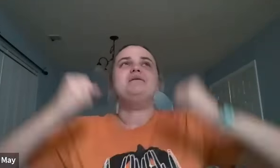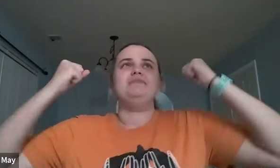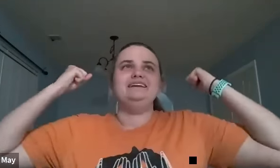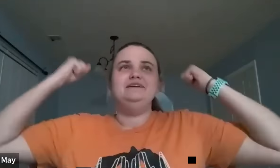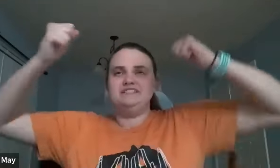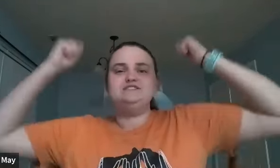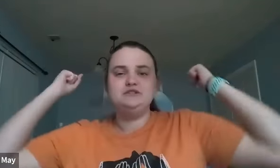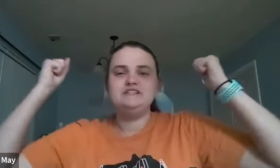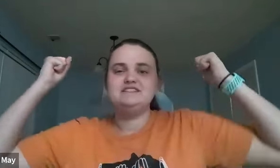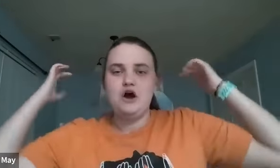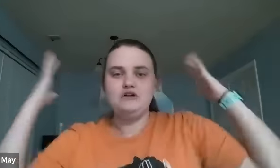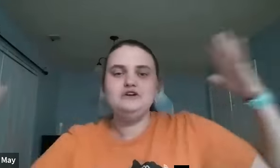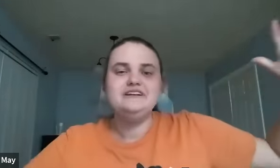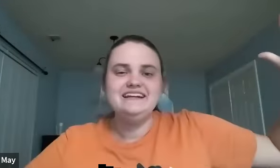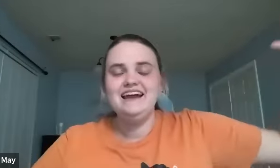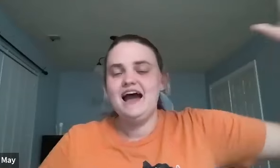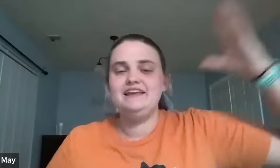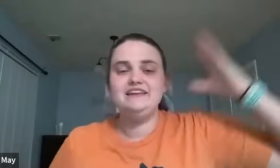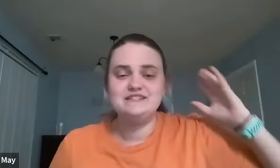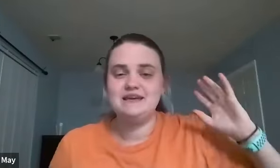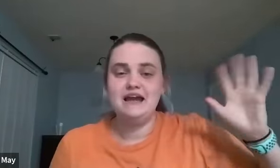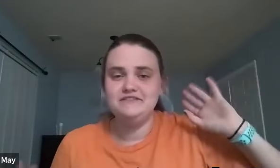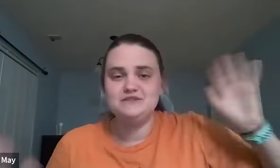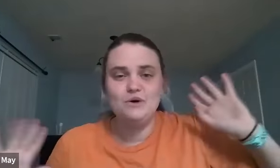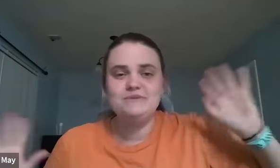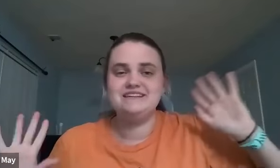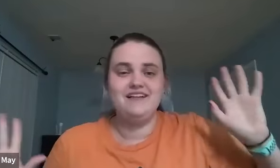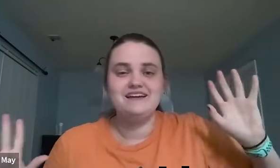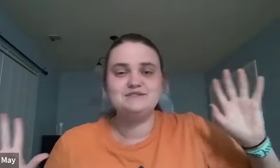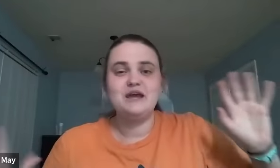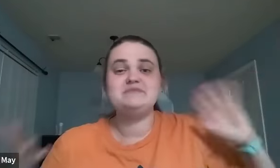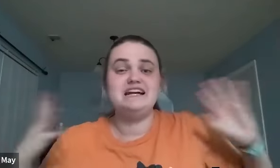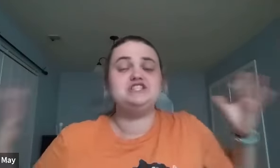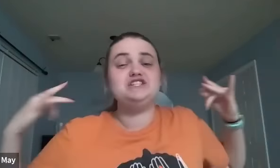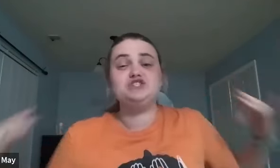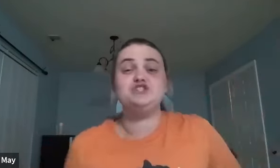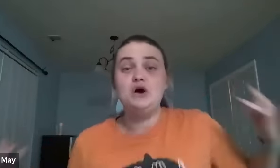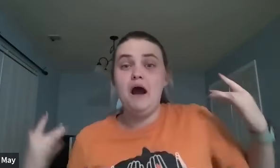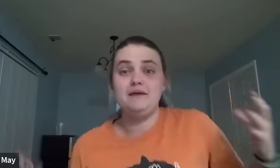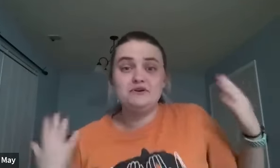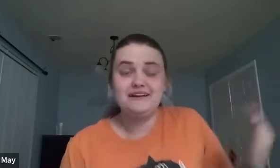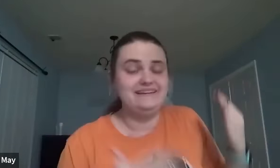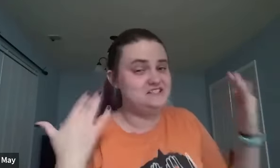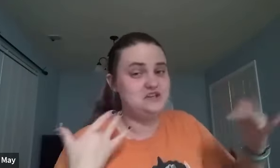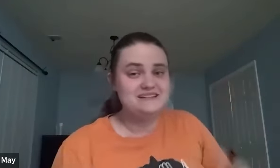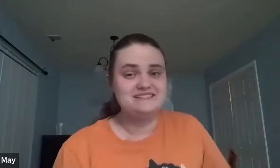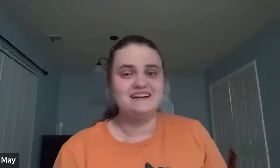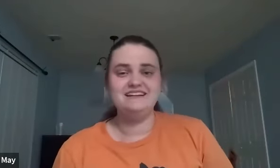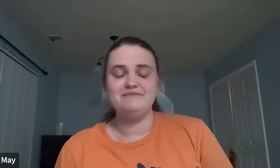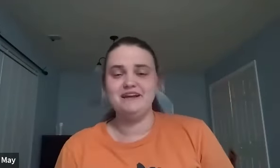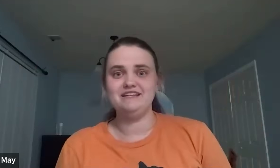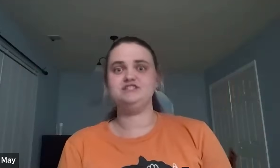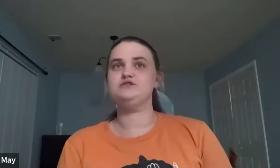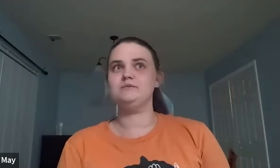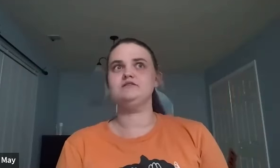my students are learning. I get this moments in class sometimes and I just get so hyper and like so excited and my kids just look at me and they're